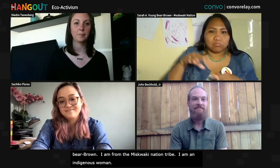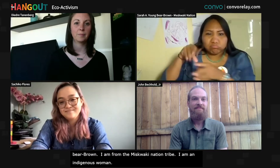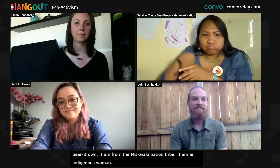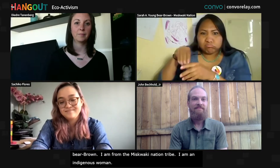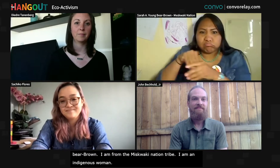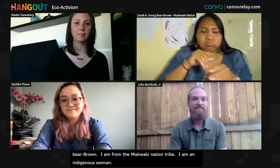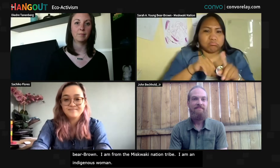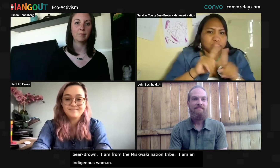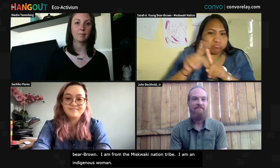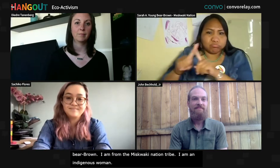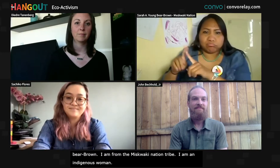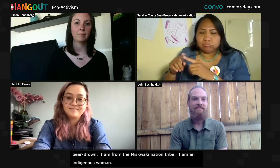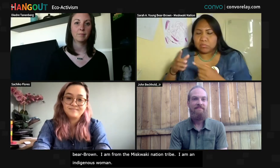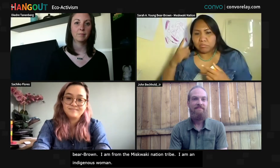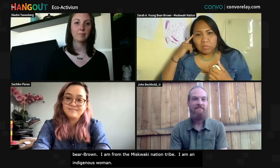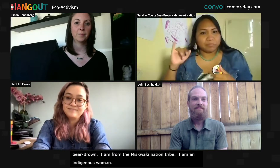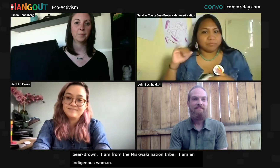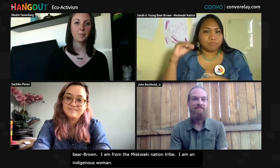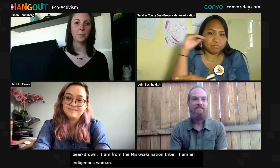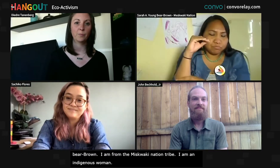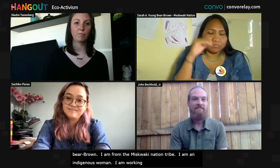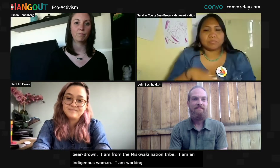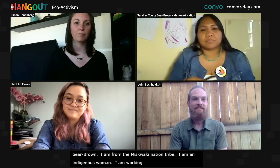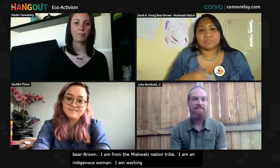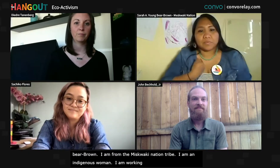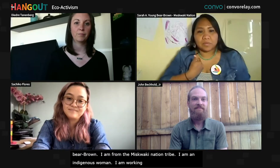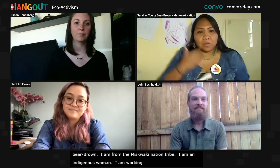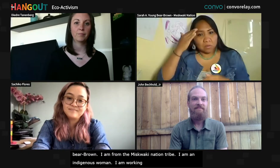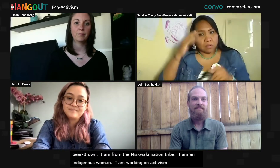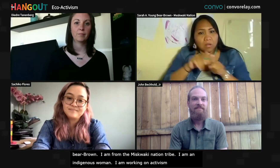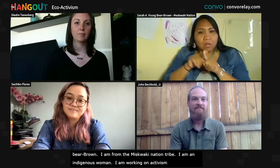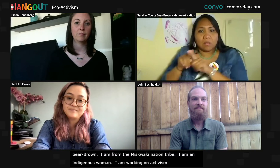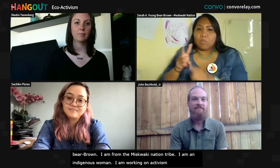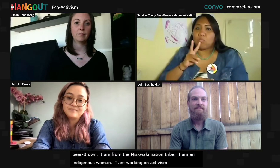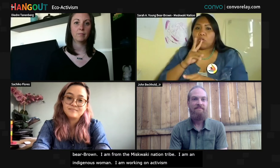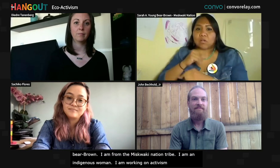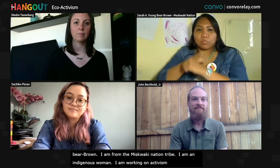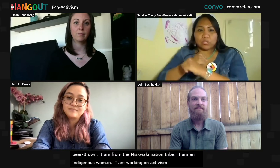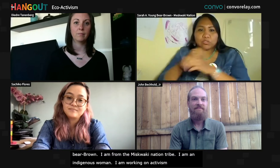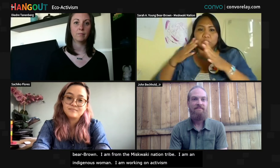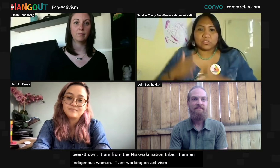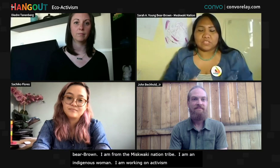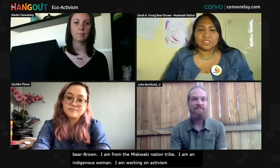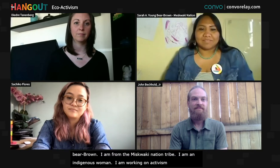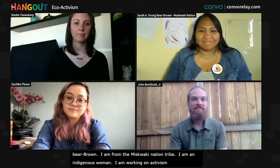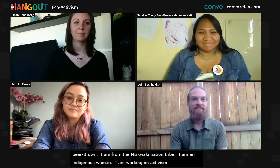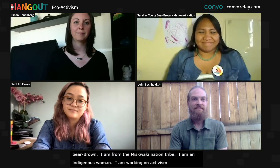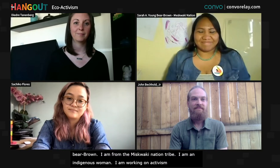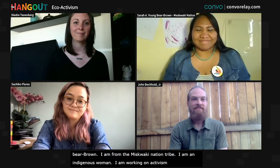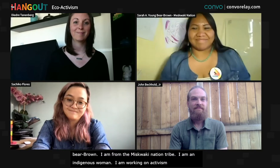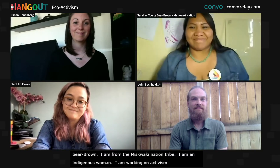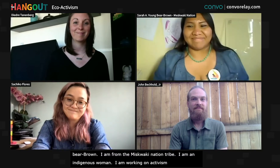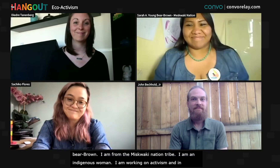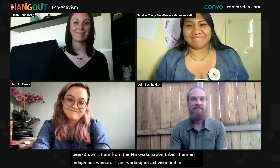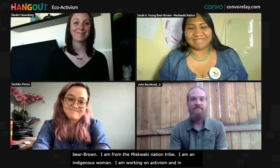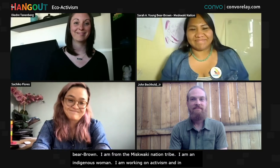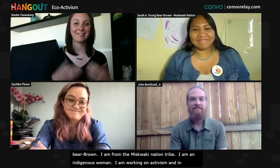I am working on activism and support. I've worked on standing rock and water